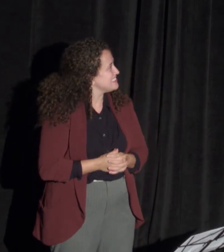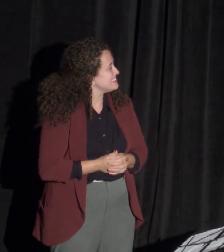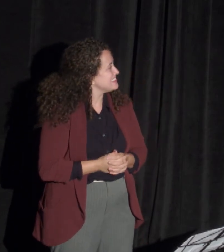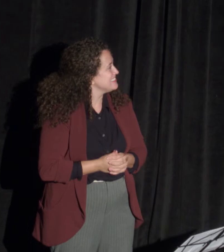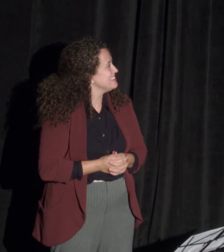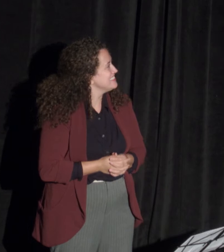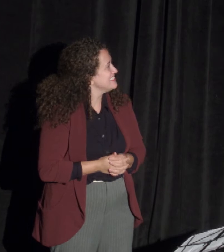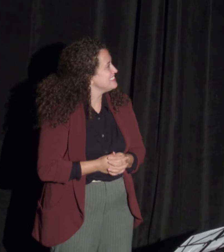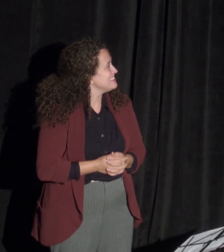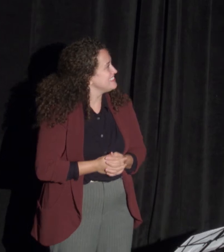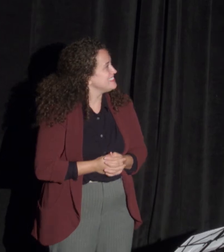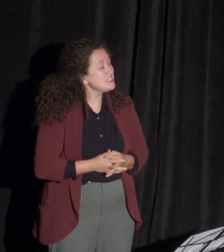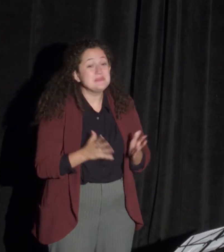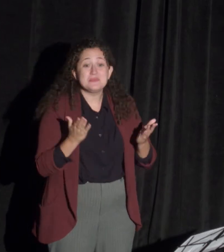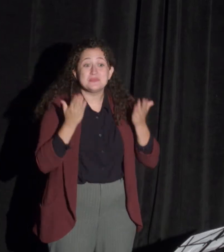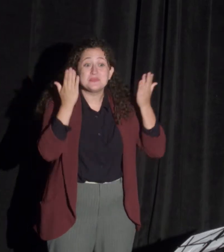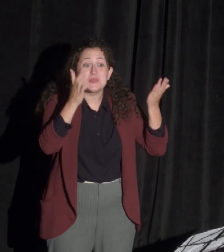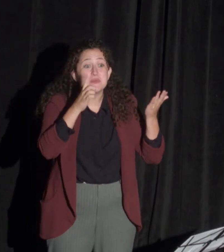And the nominees are...